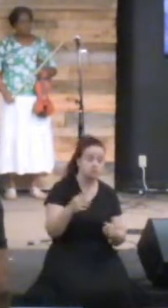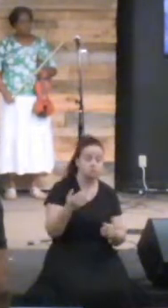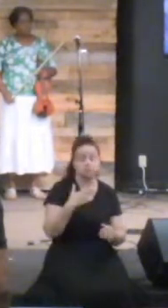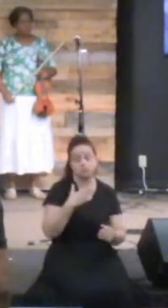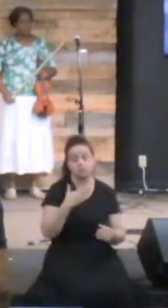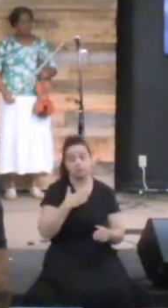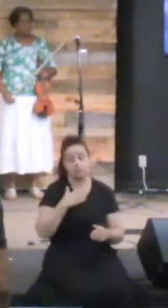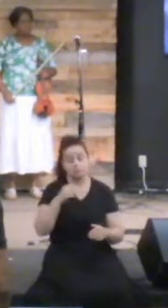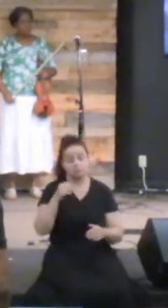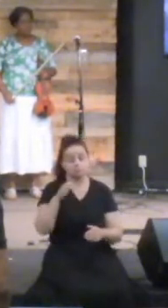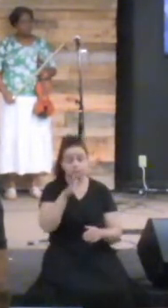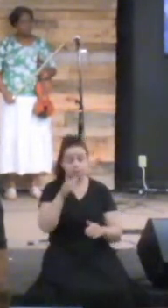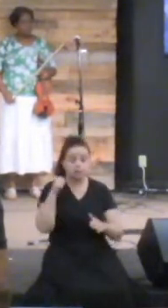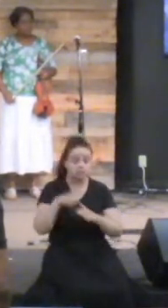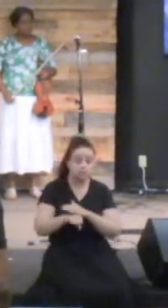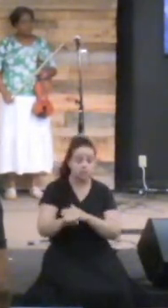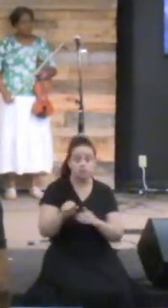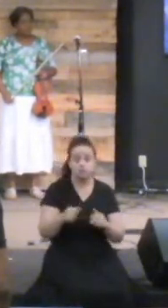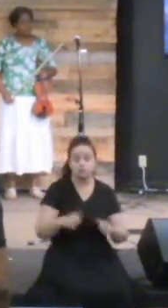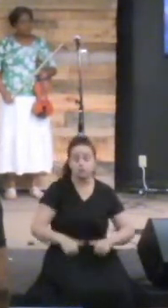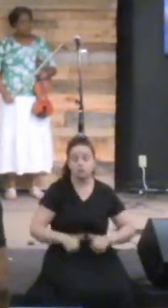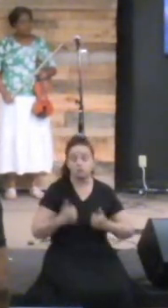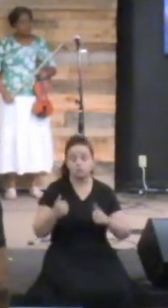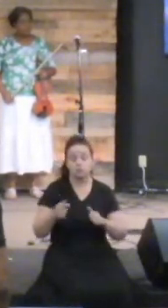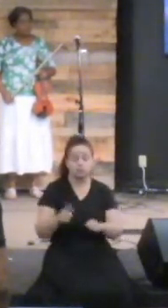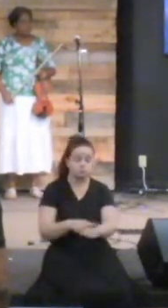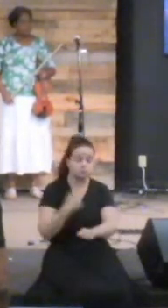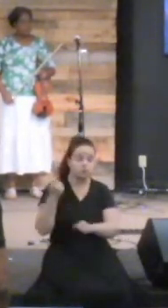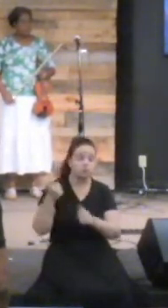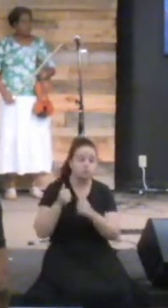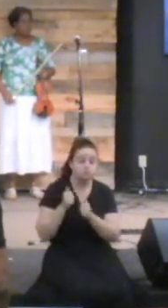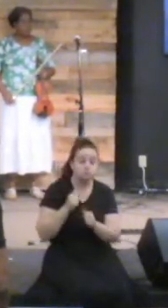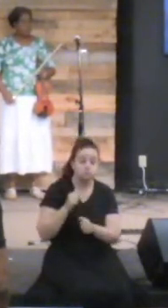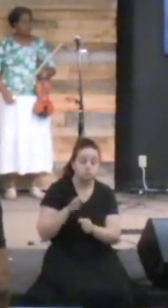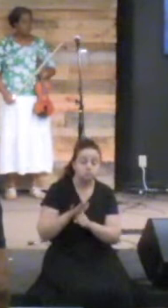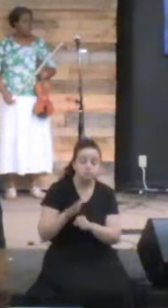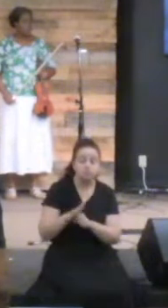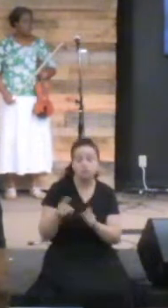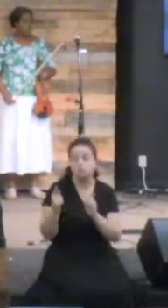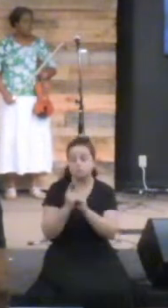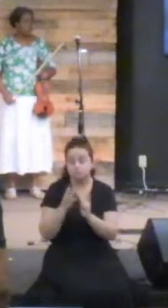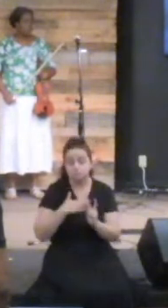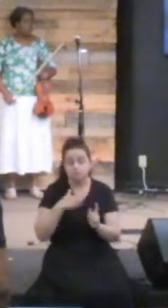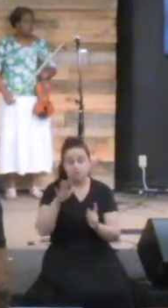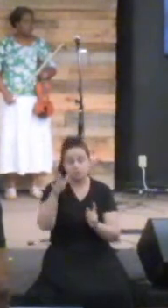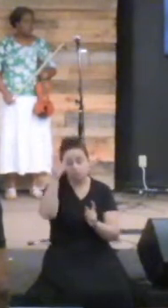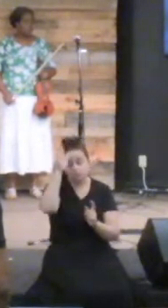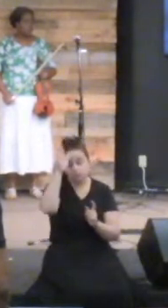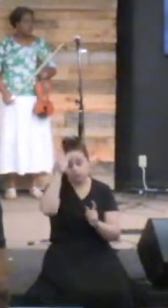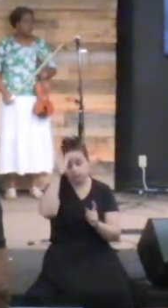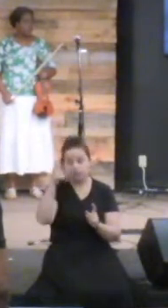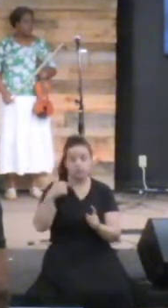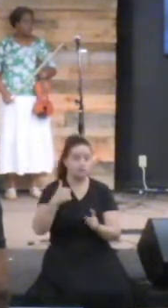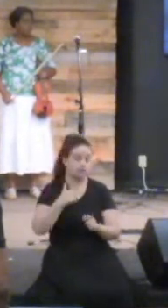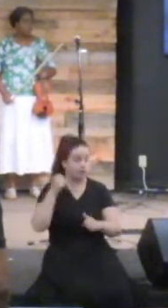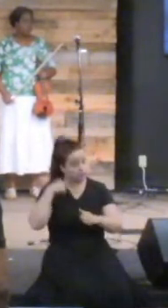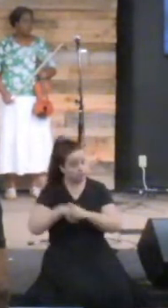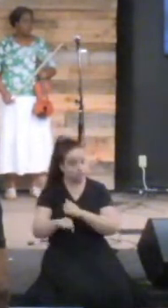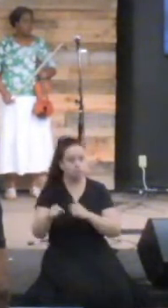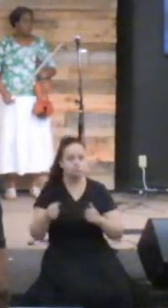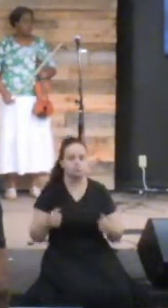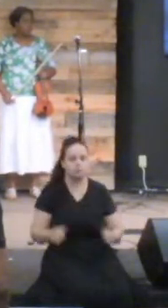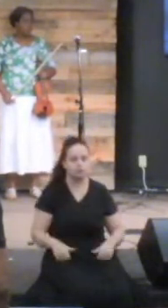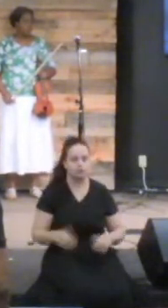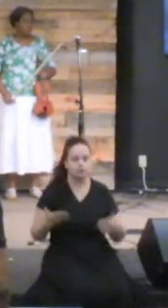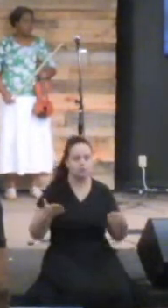to live long enough to meet my dad at the right time and then I had to be born and then make it here it's just